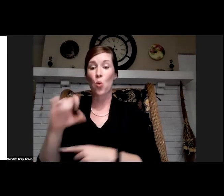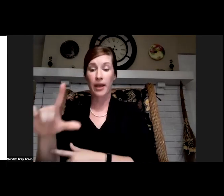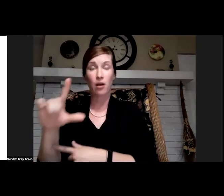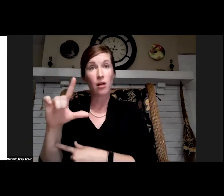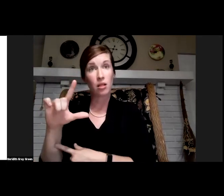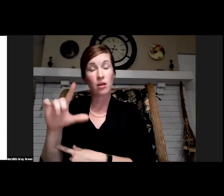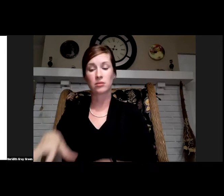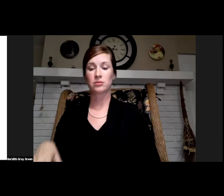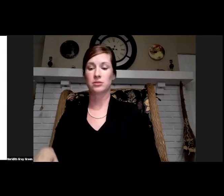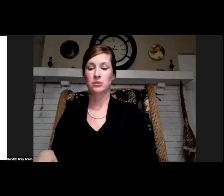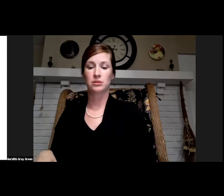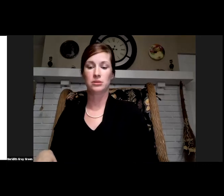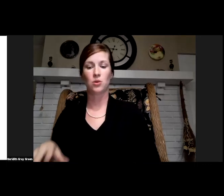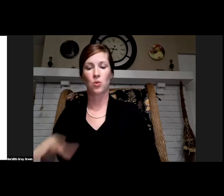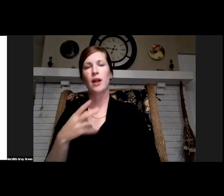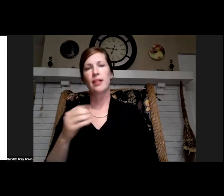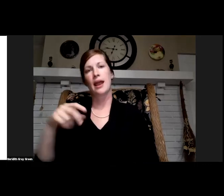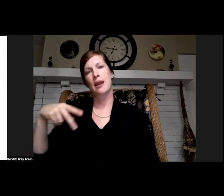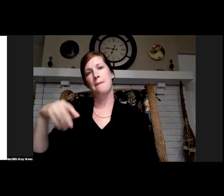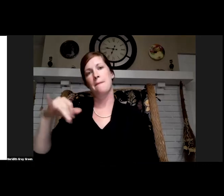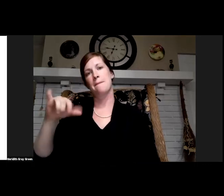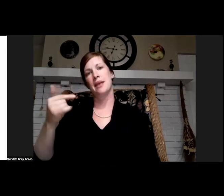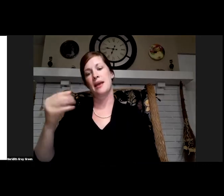So this painting is in oil.